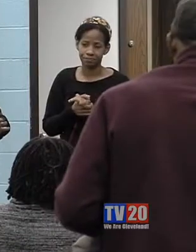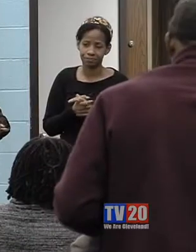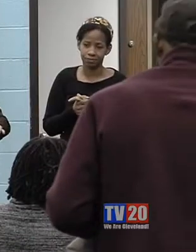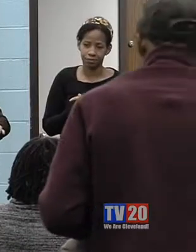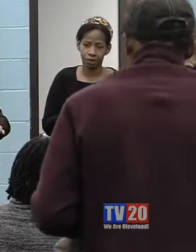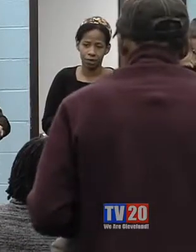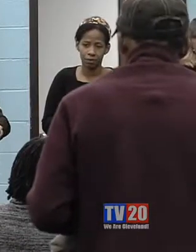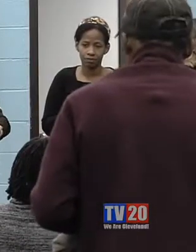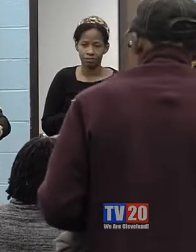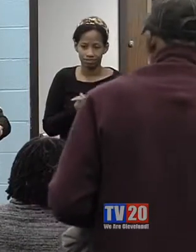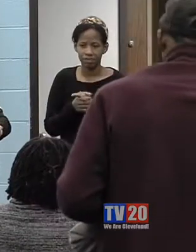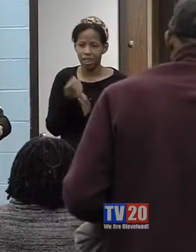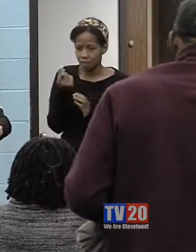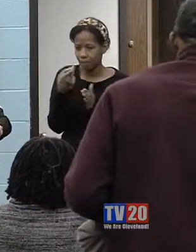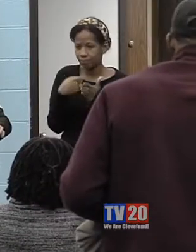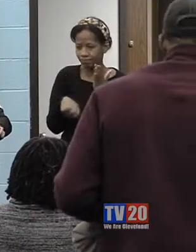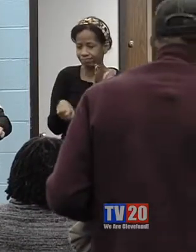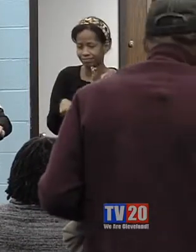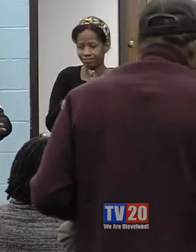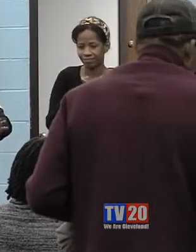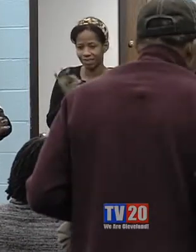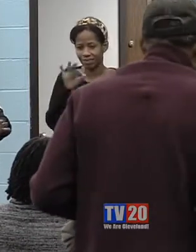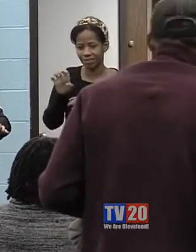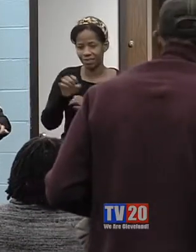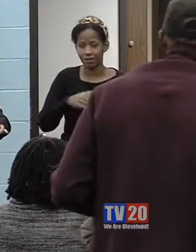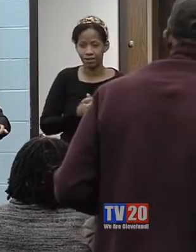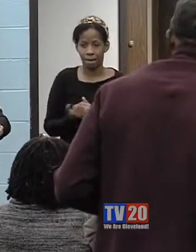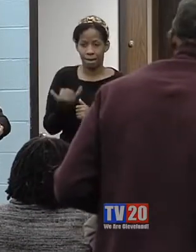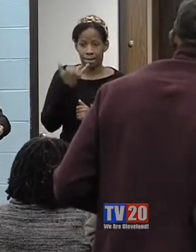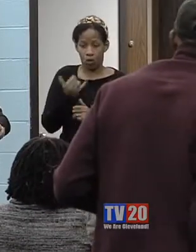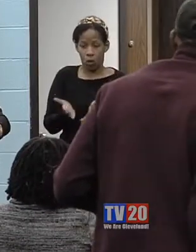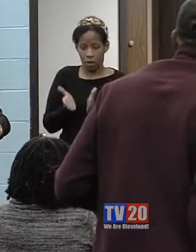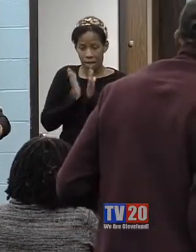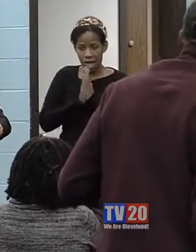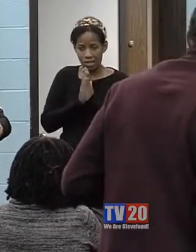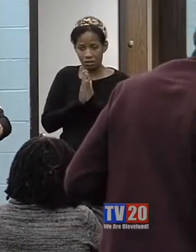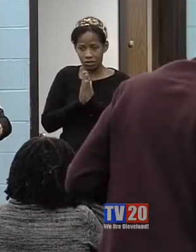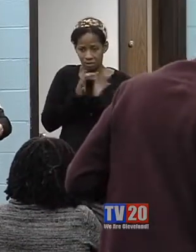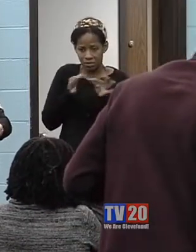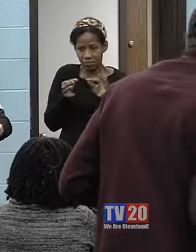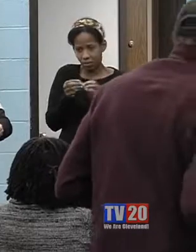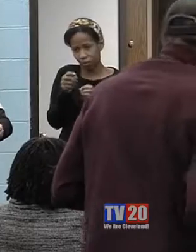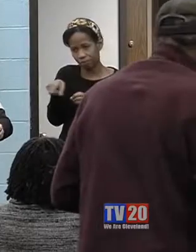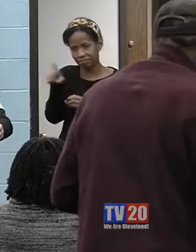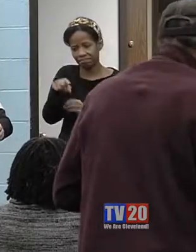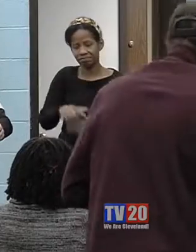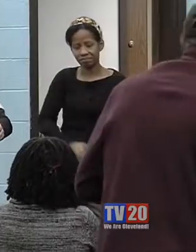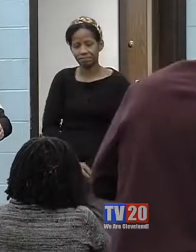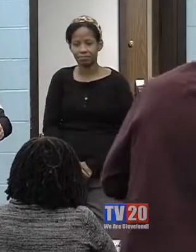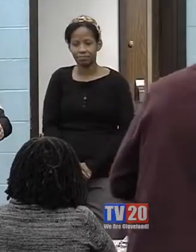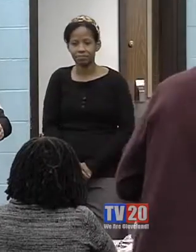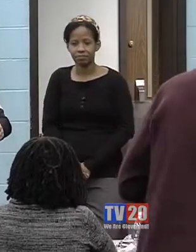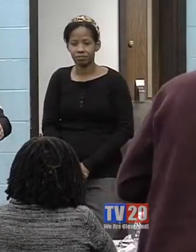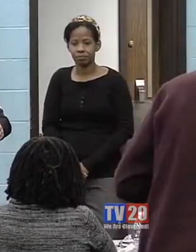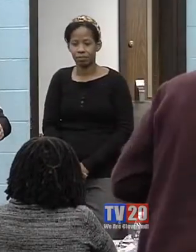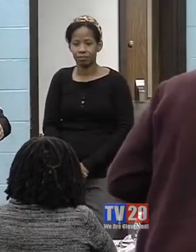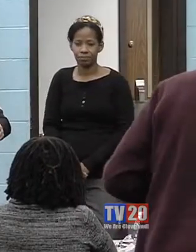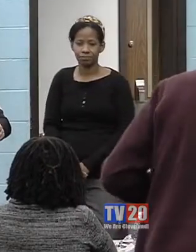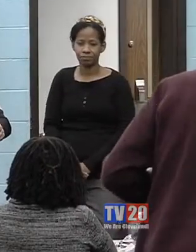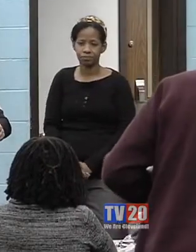for a minimal fee as well. But always call. We can help get you hooked up with the